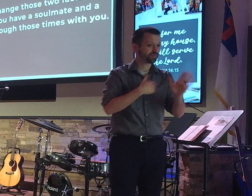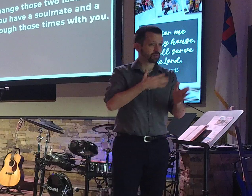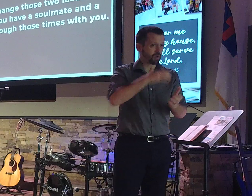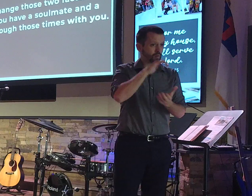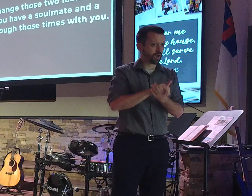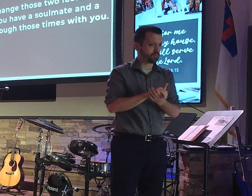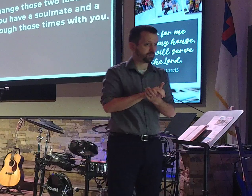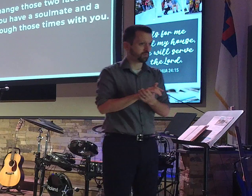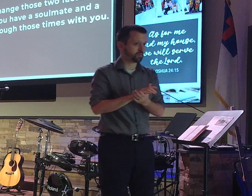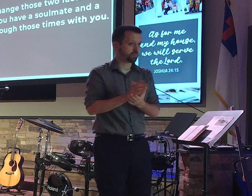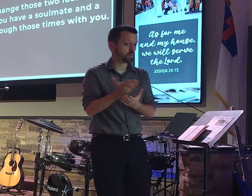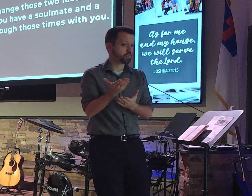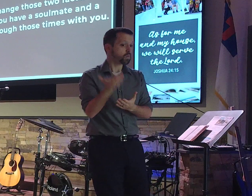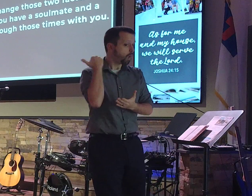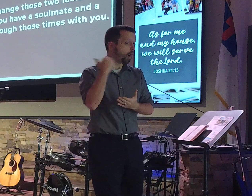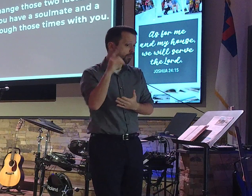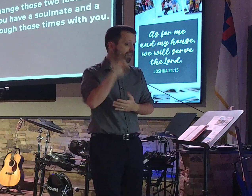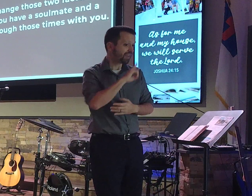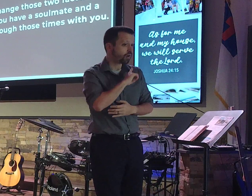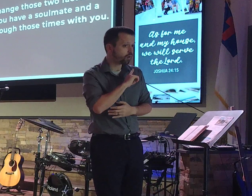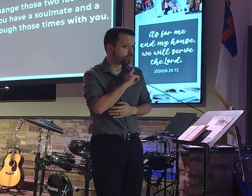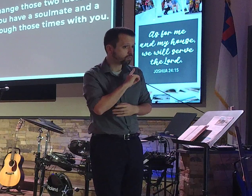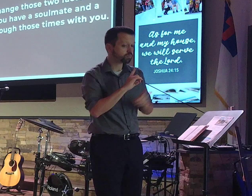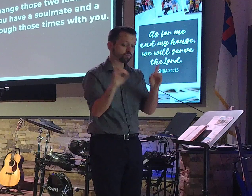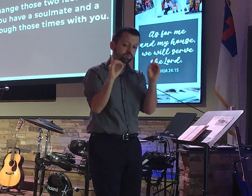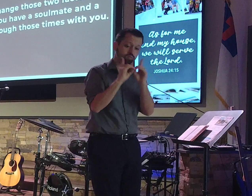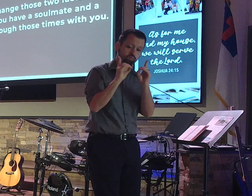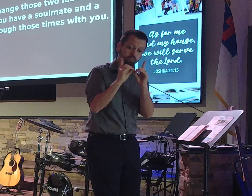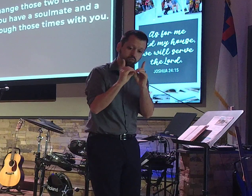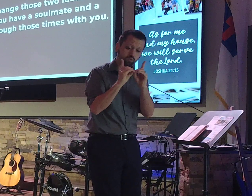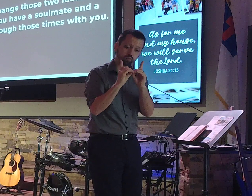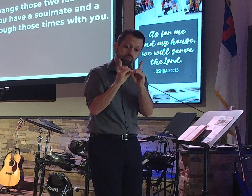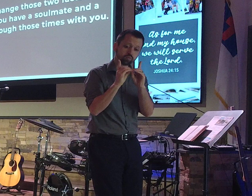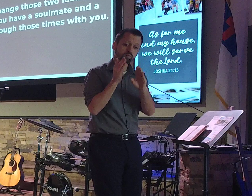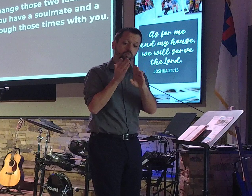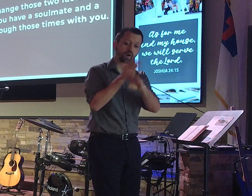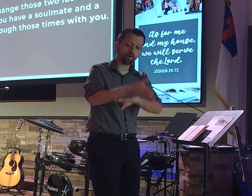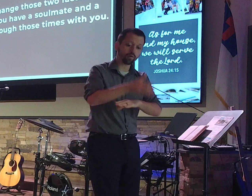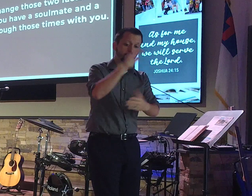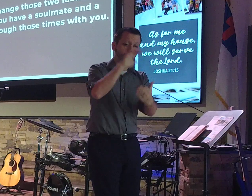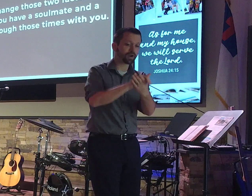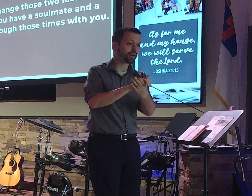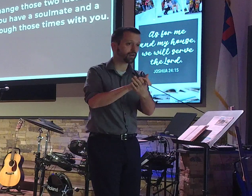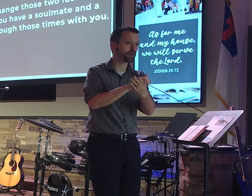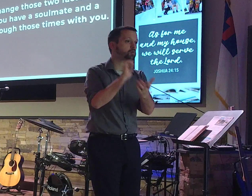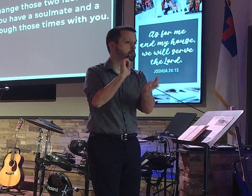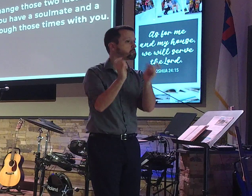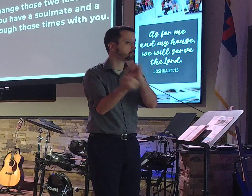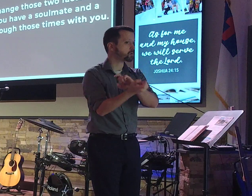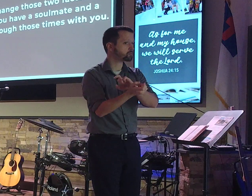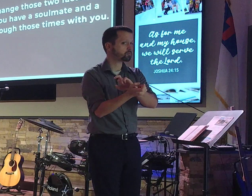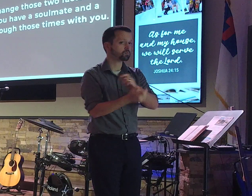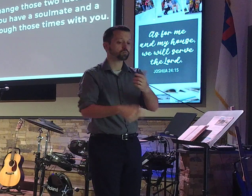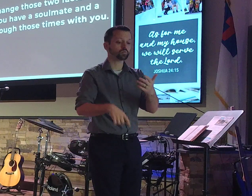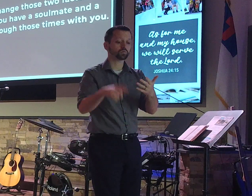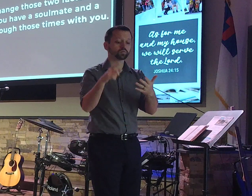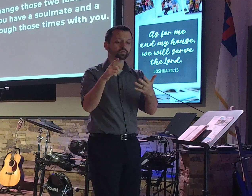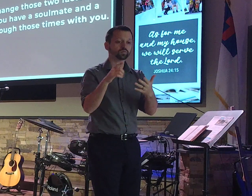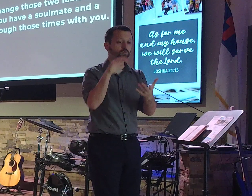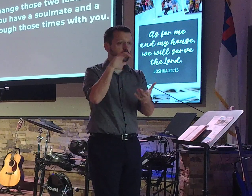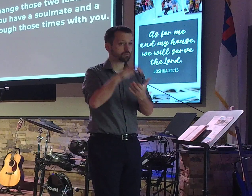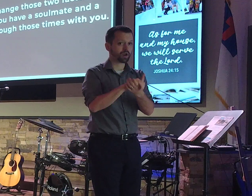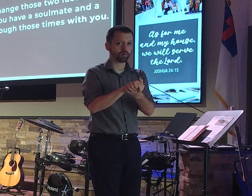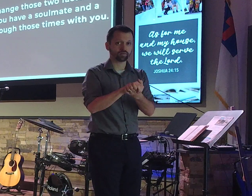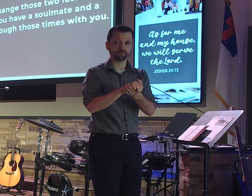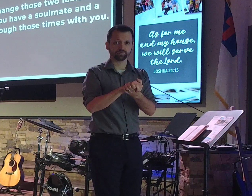single. And then we dated for a while, and then we got married. That was a change. Then we were